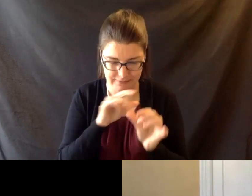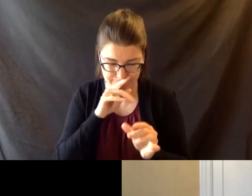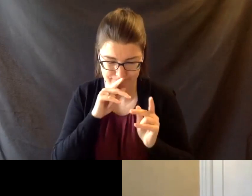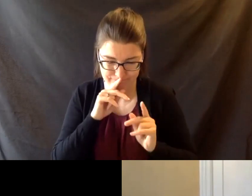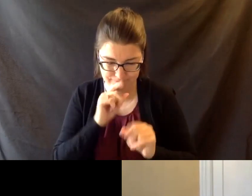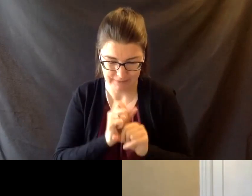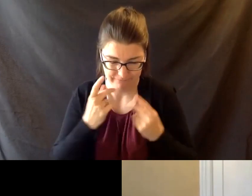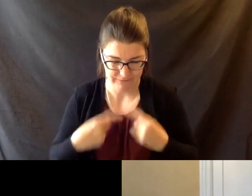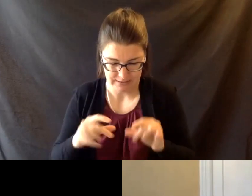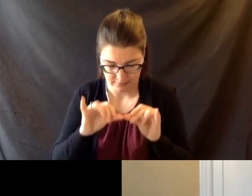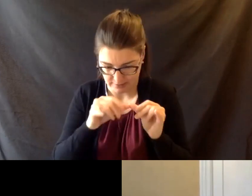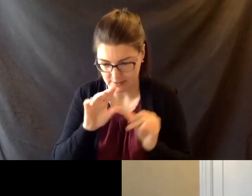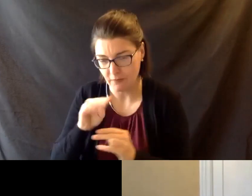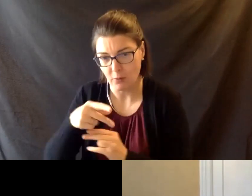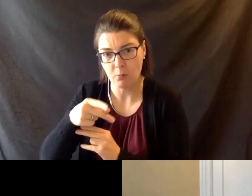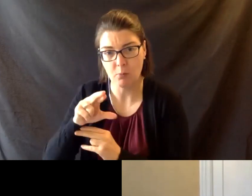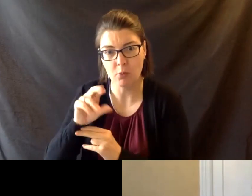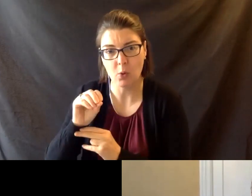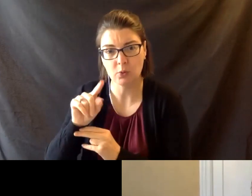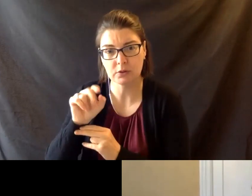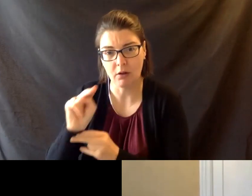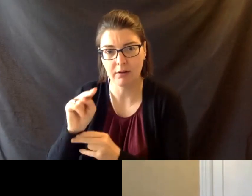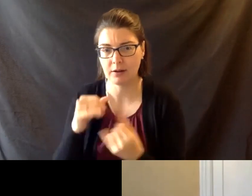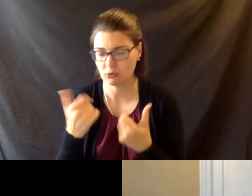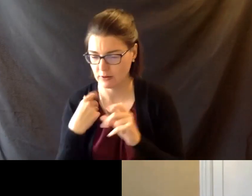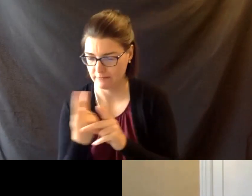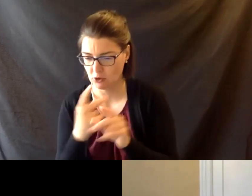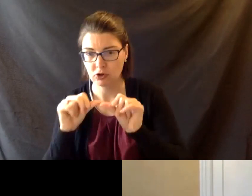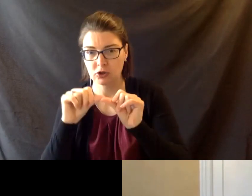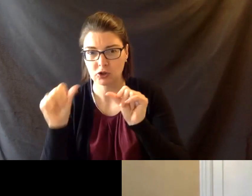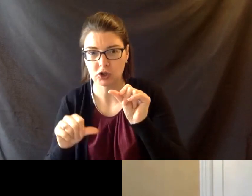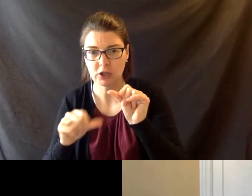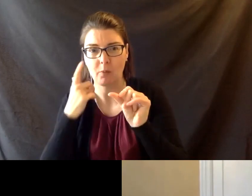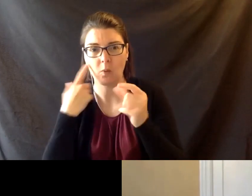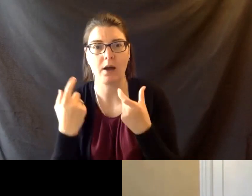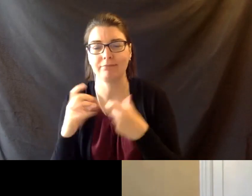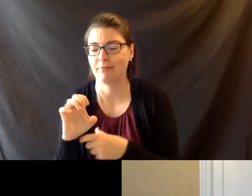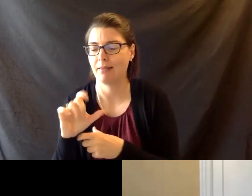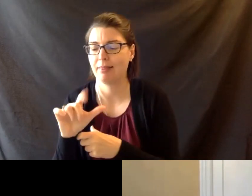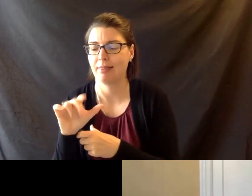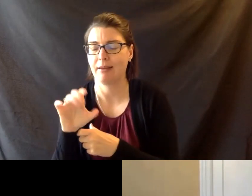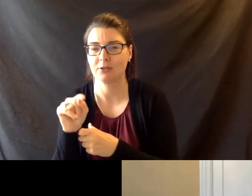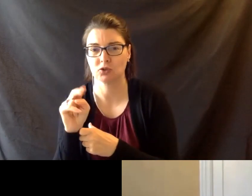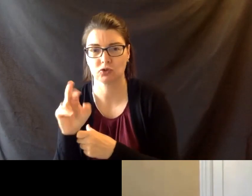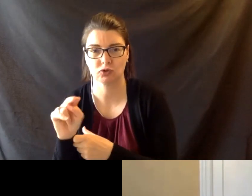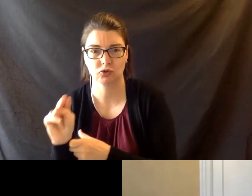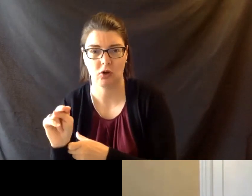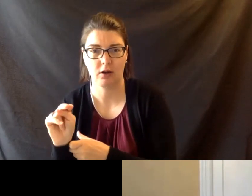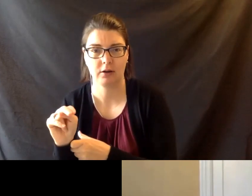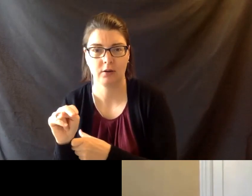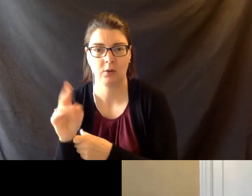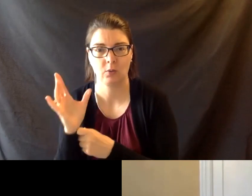the physical size of a proton. Now we're trying to figure out what the shape of an electron is, and those both have